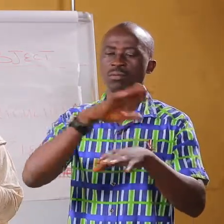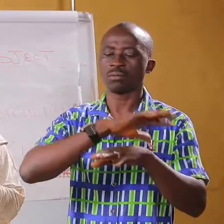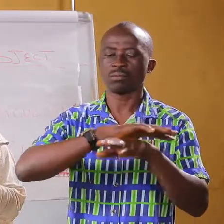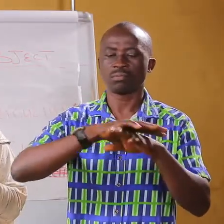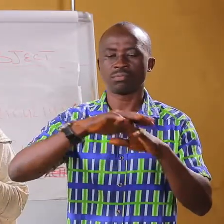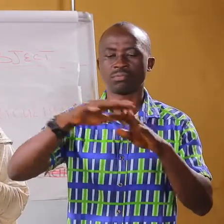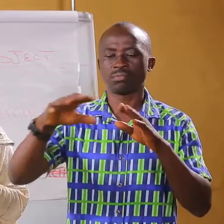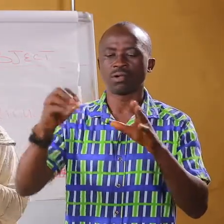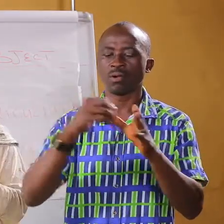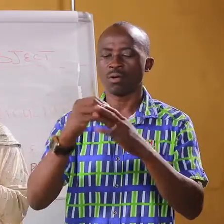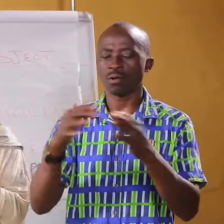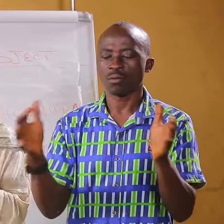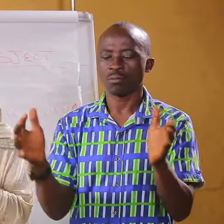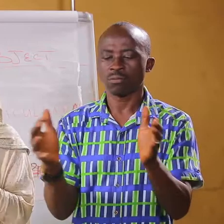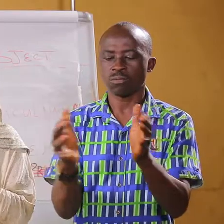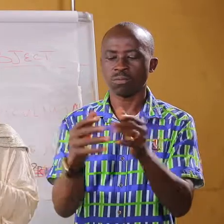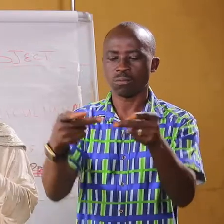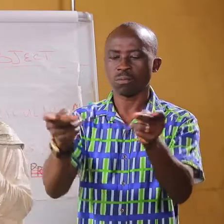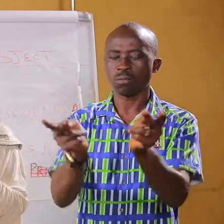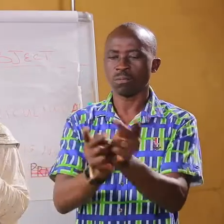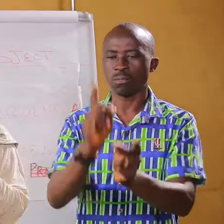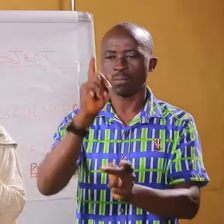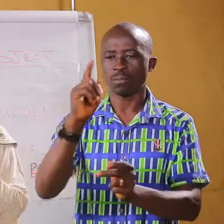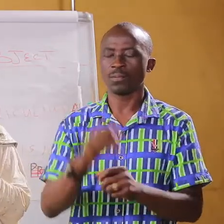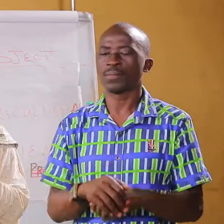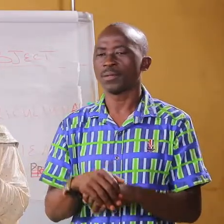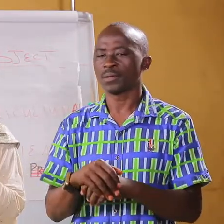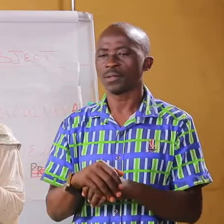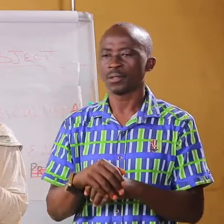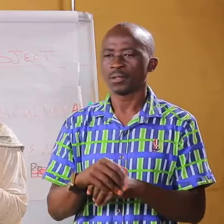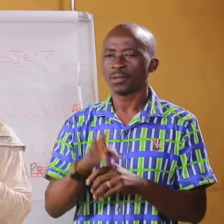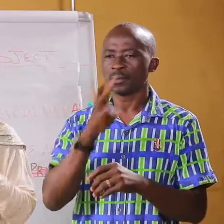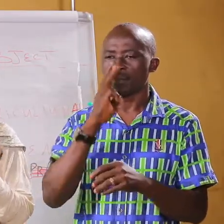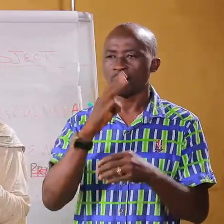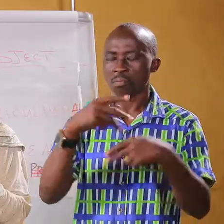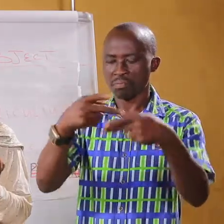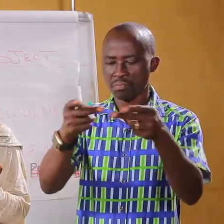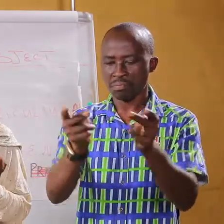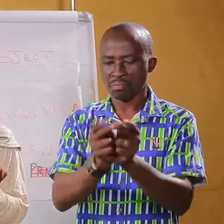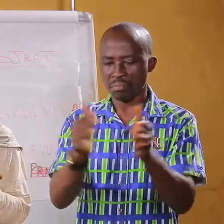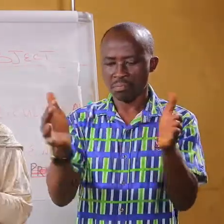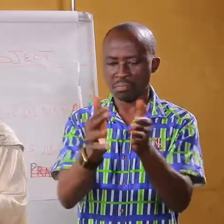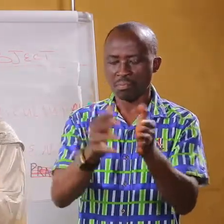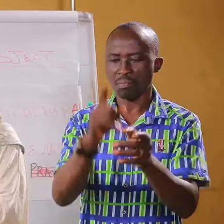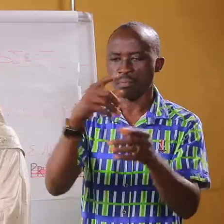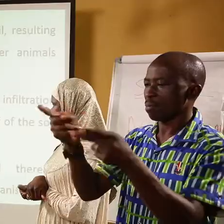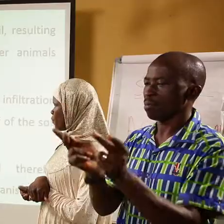down to the soil, it will just be flooding or it will waterlog. There is going to be excess water left on the